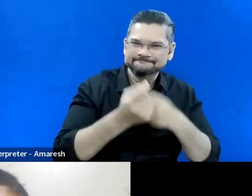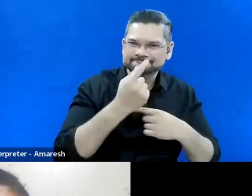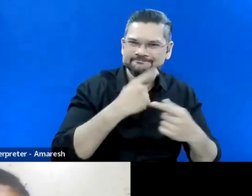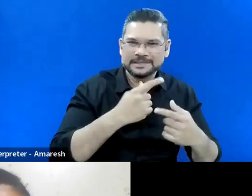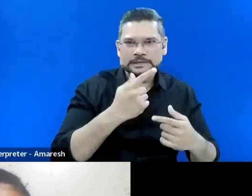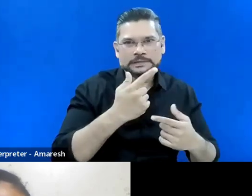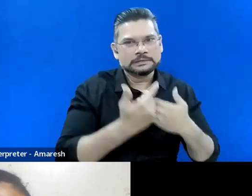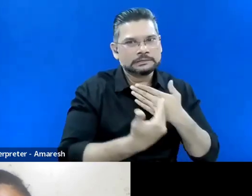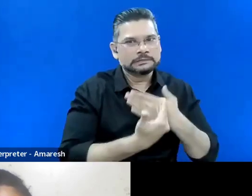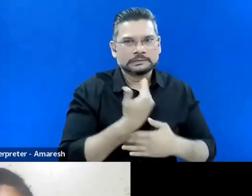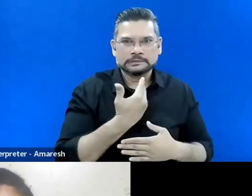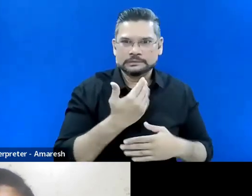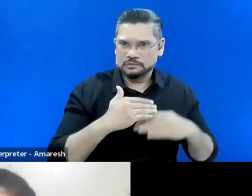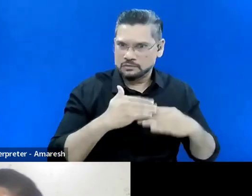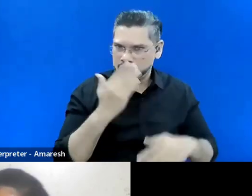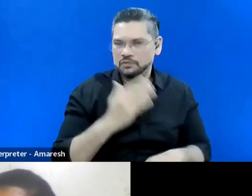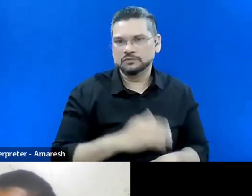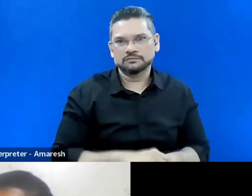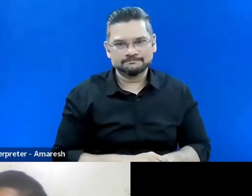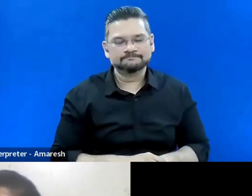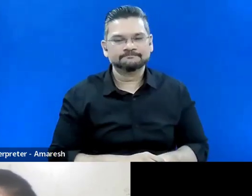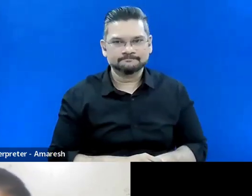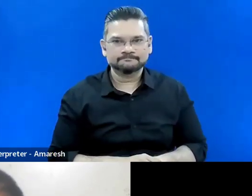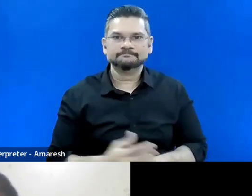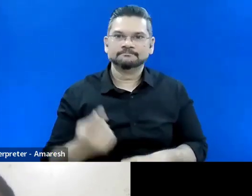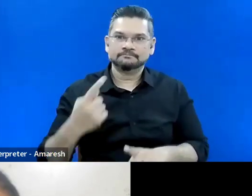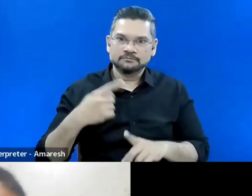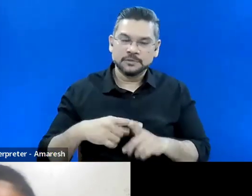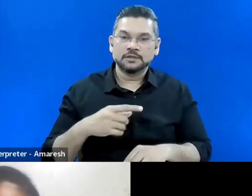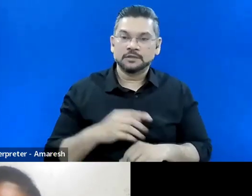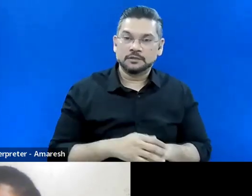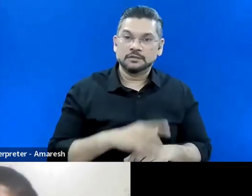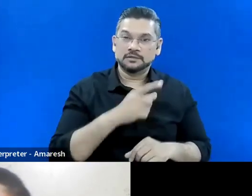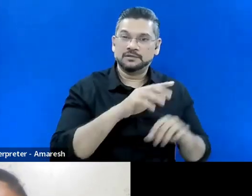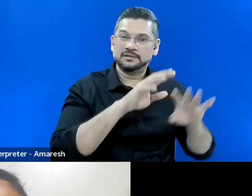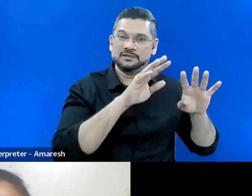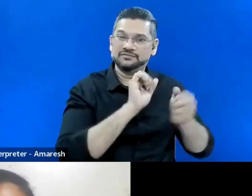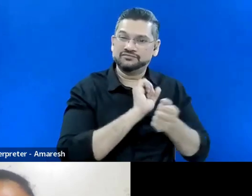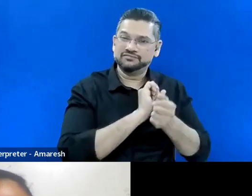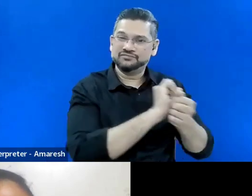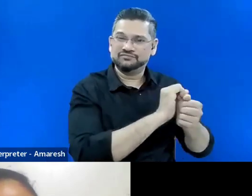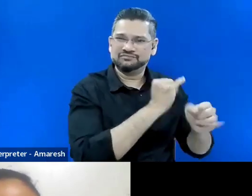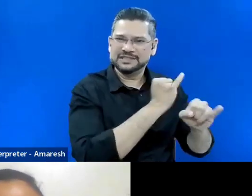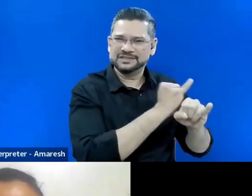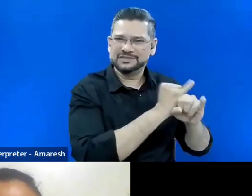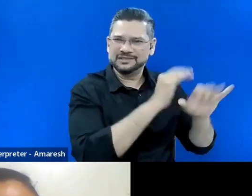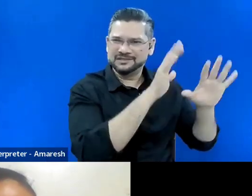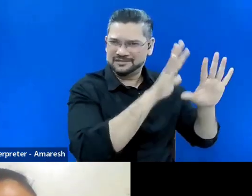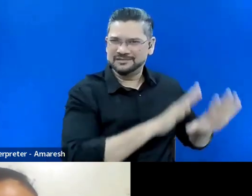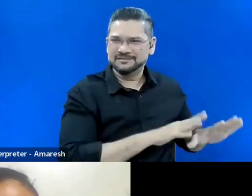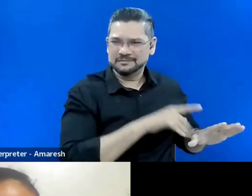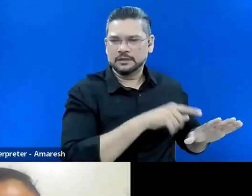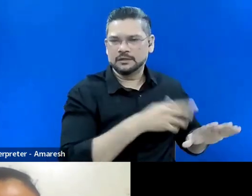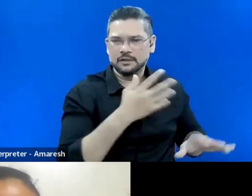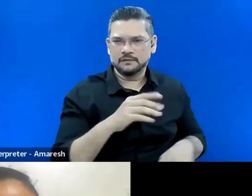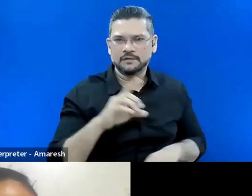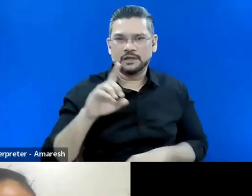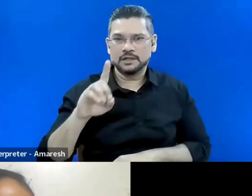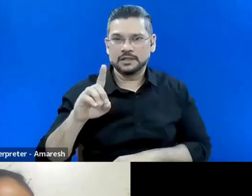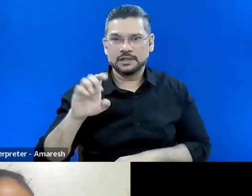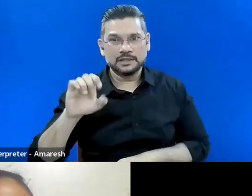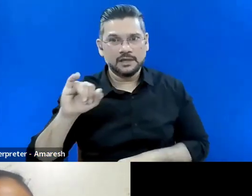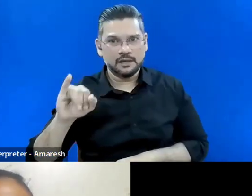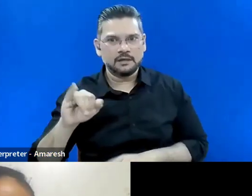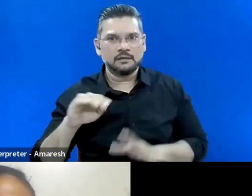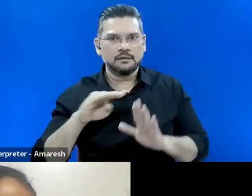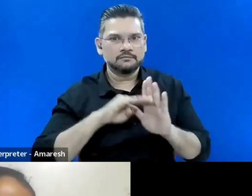institutionalization, where there is now a DEI guideline which should come up, and the OPDs and DPOs